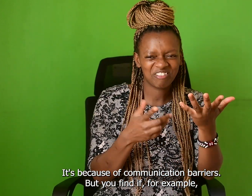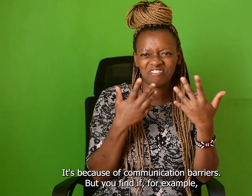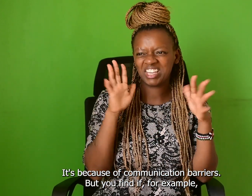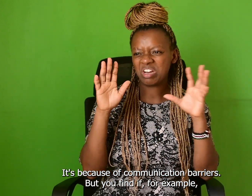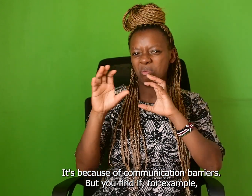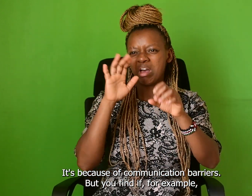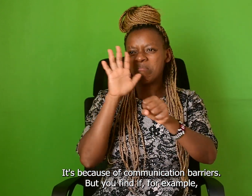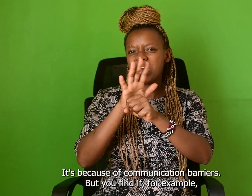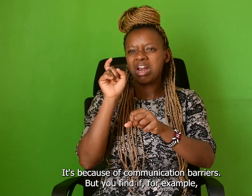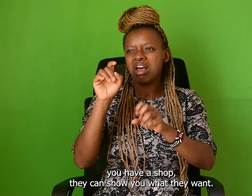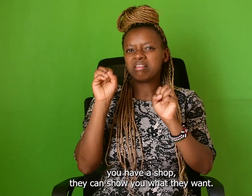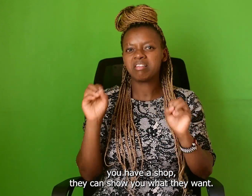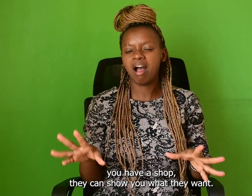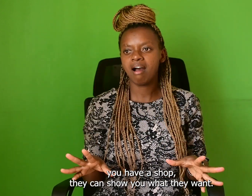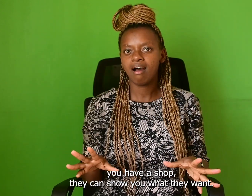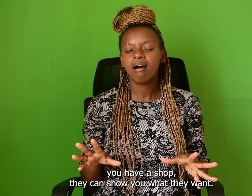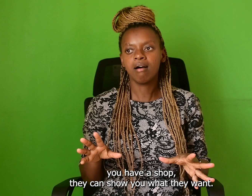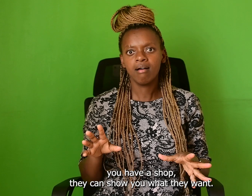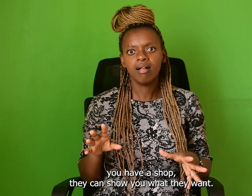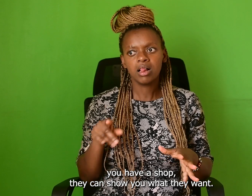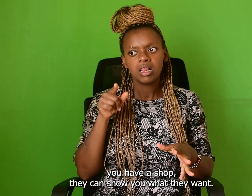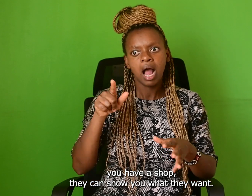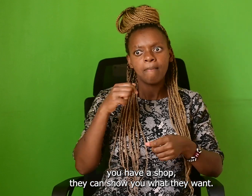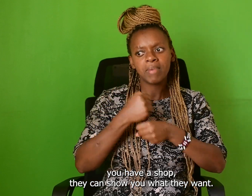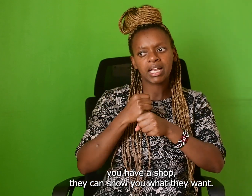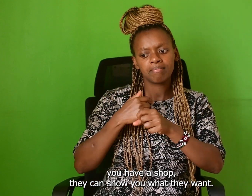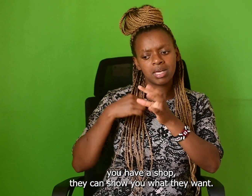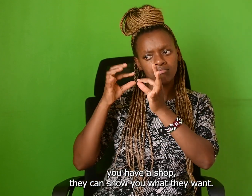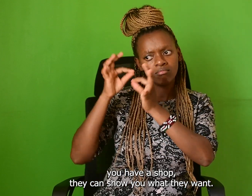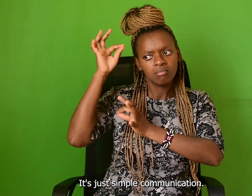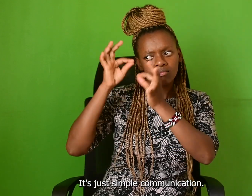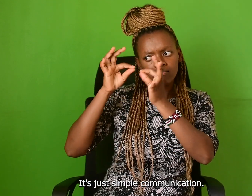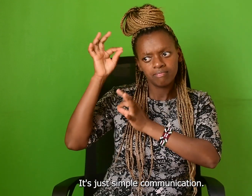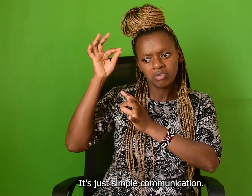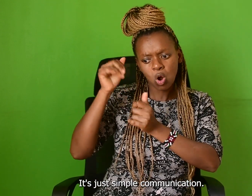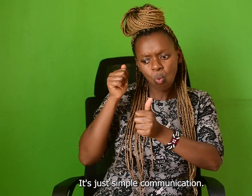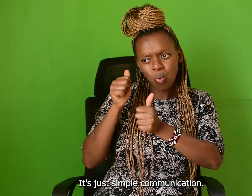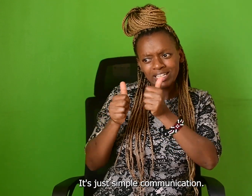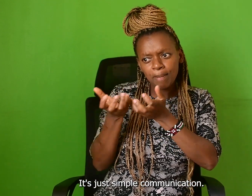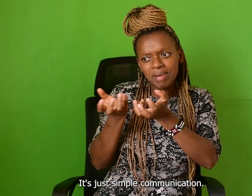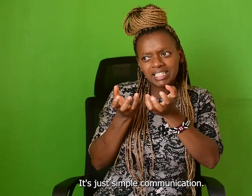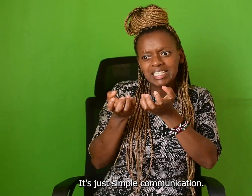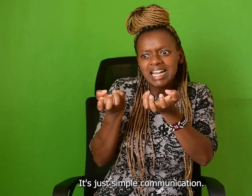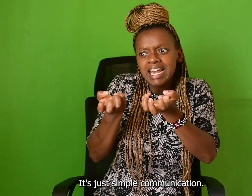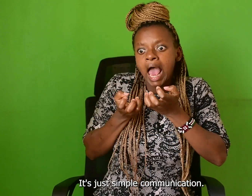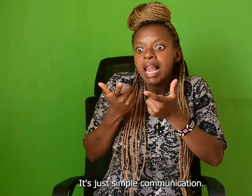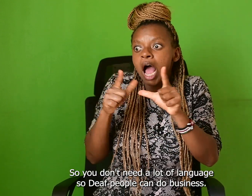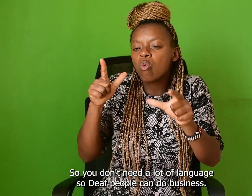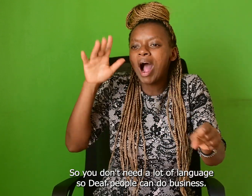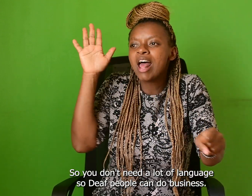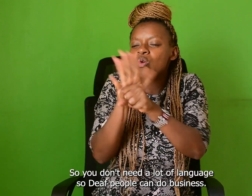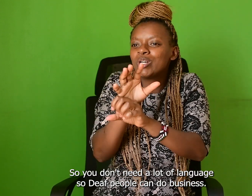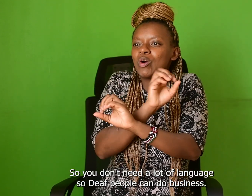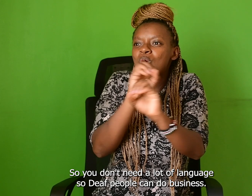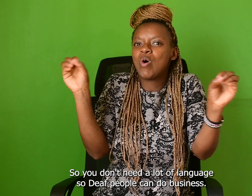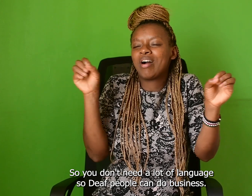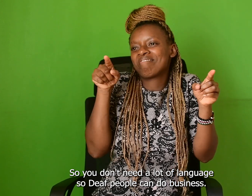find, if for example you have a shop, they can show you what they want. It's just simple communication. So you don't need a lot